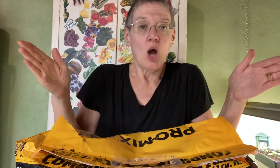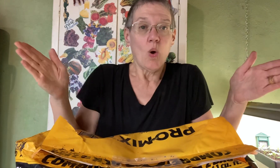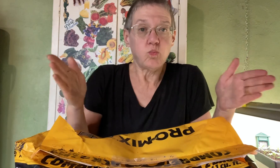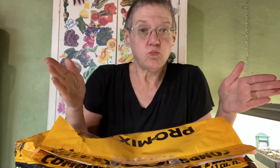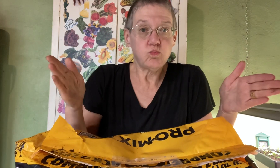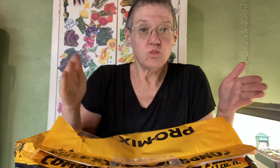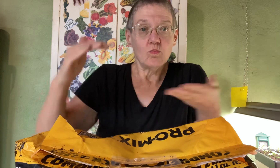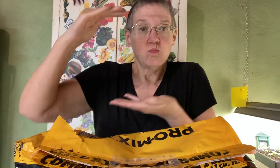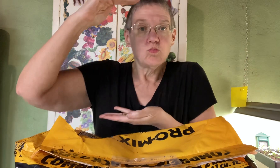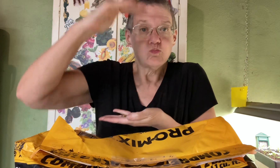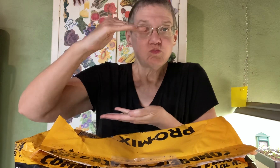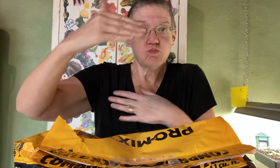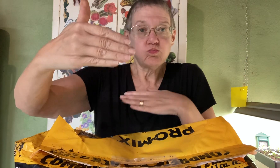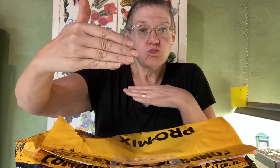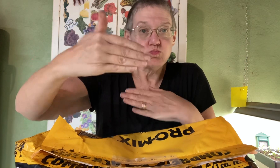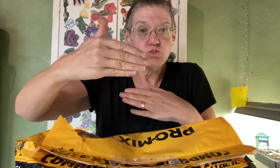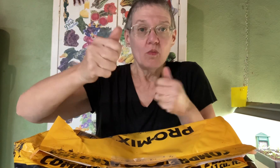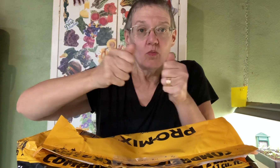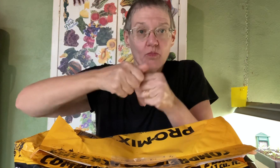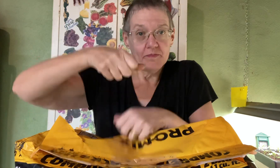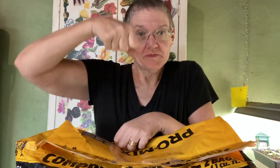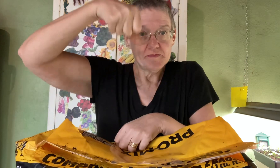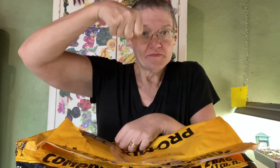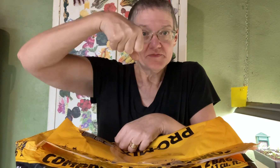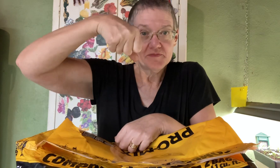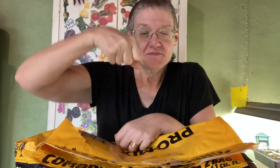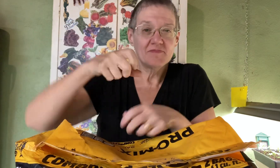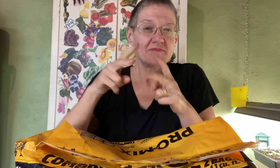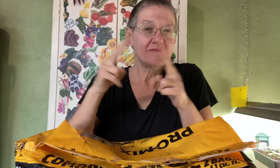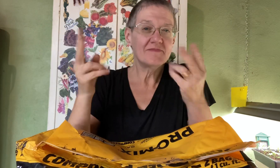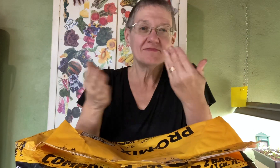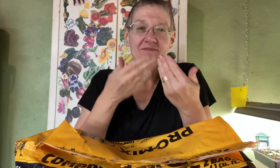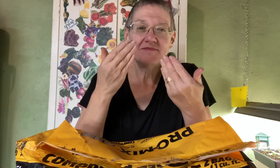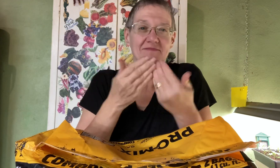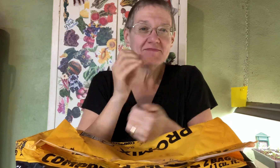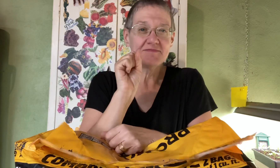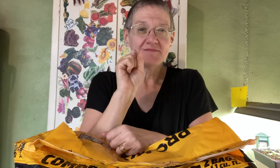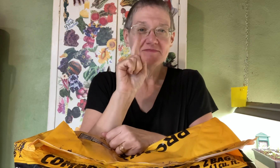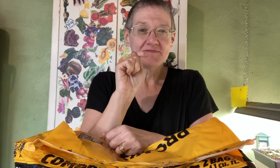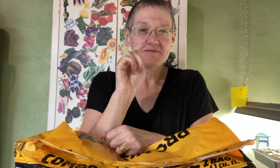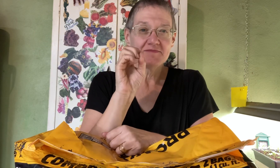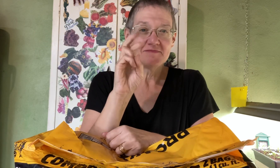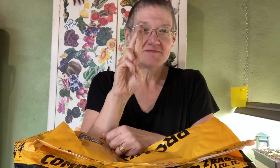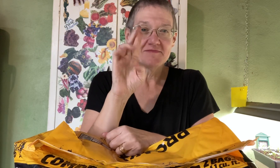I like that it comes compacted with a handle and it's easy for me to store.